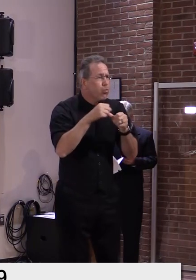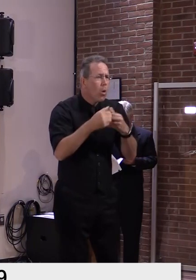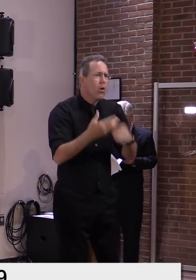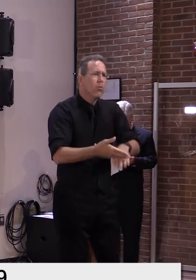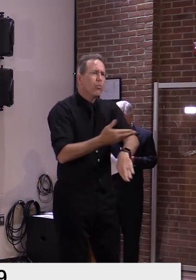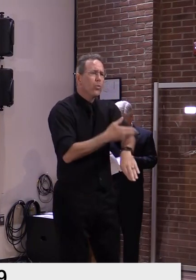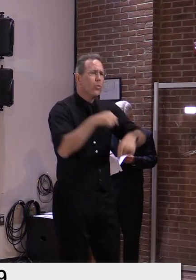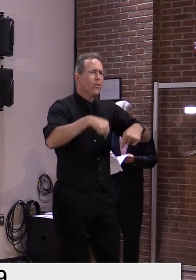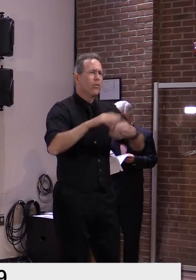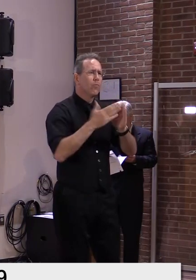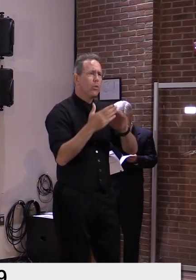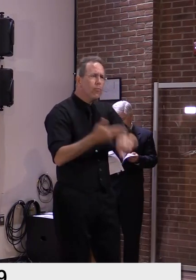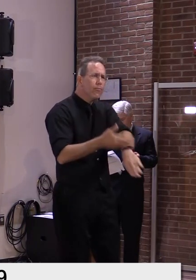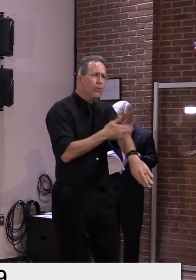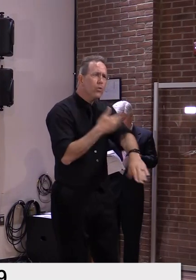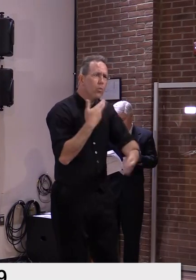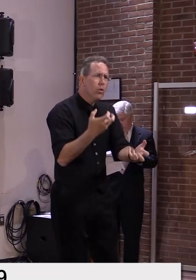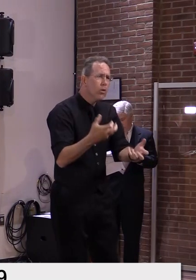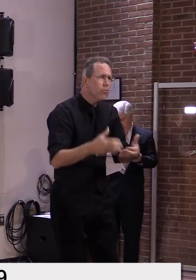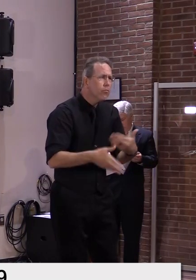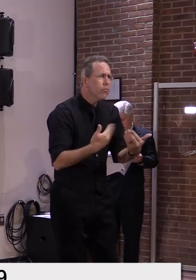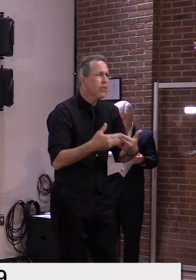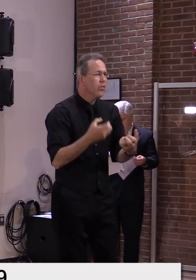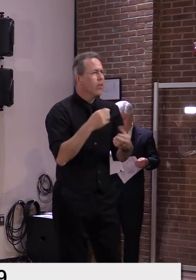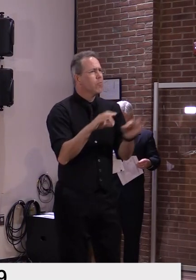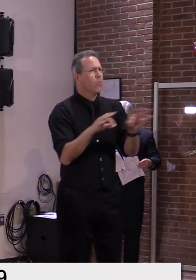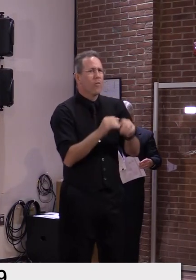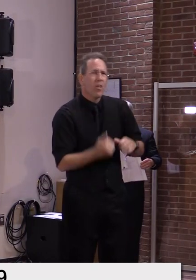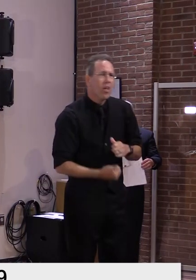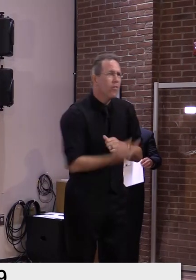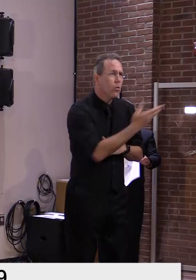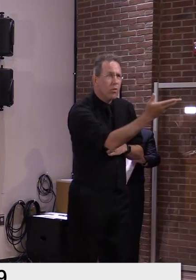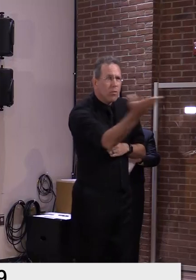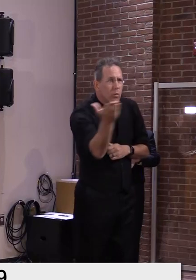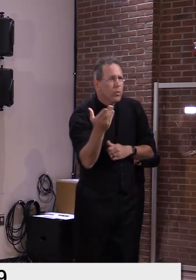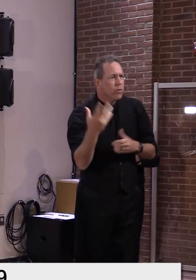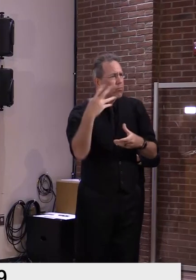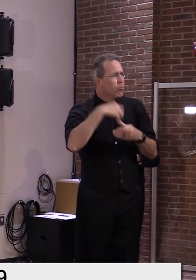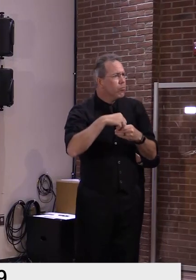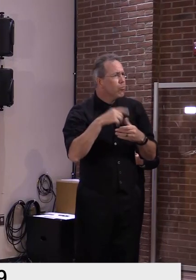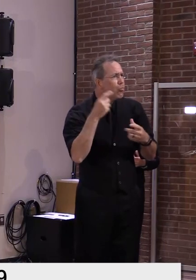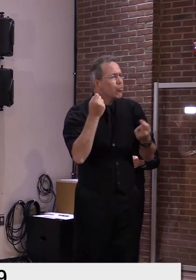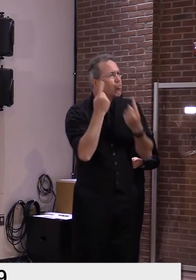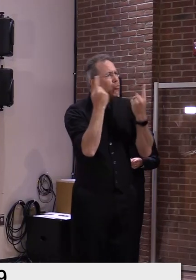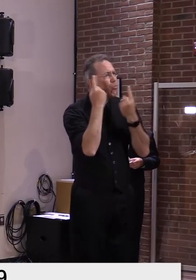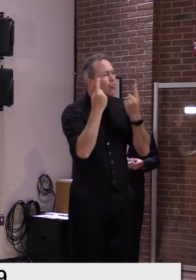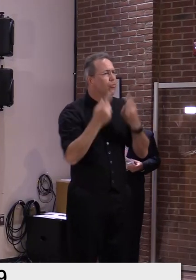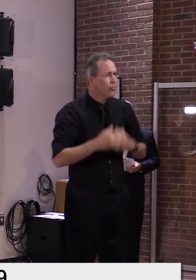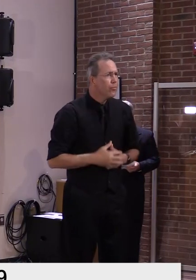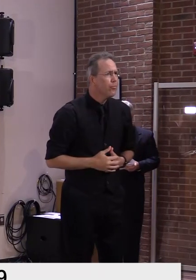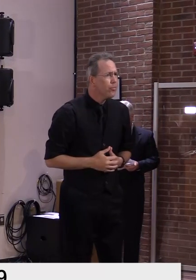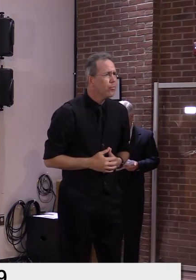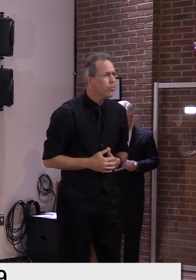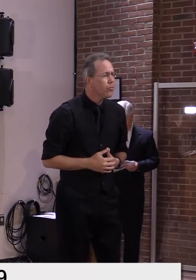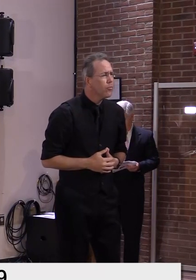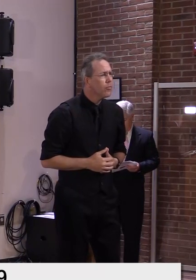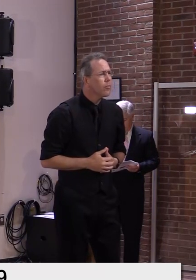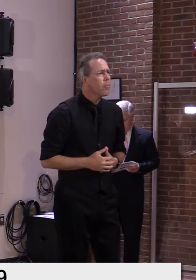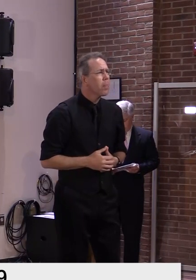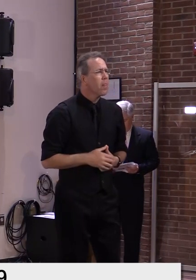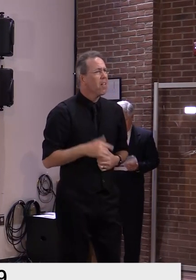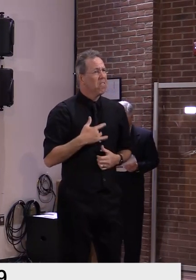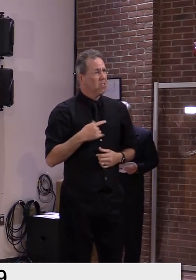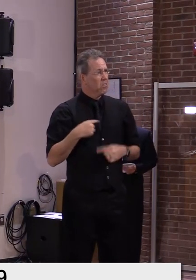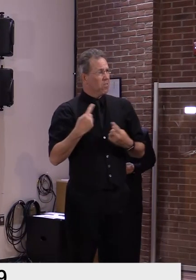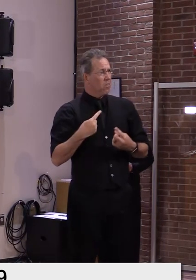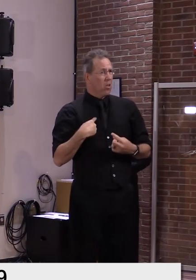better in this regard. But we've made some giant strides in